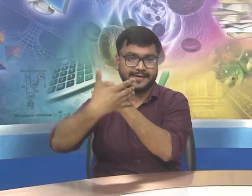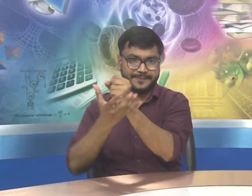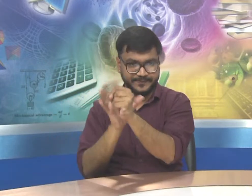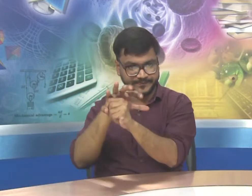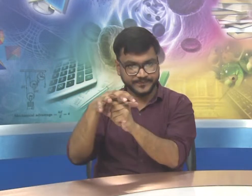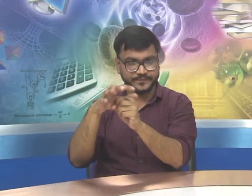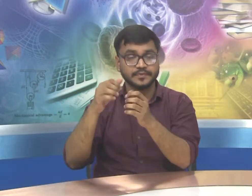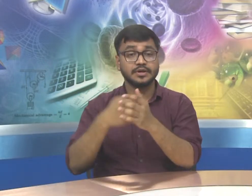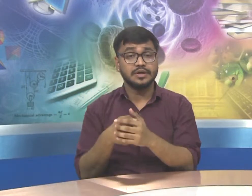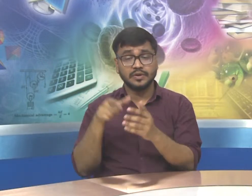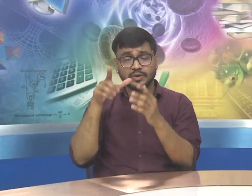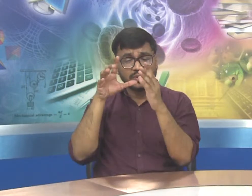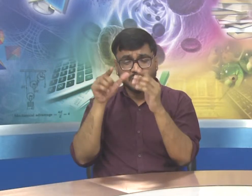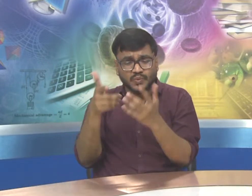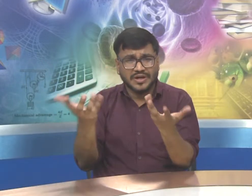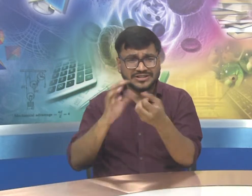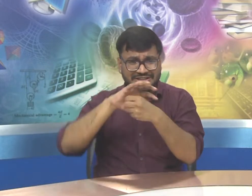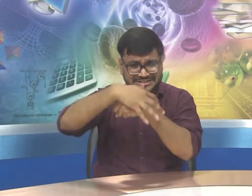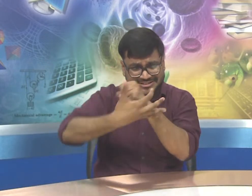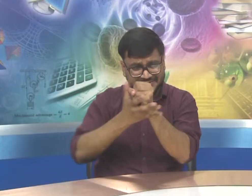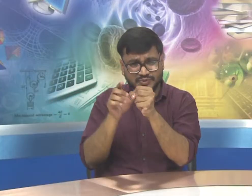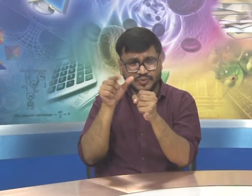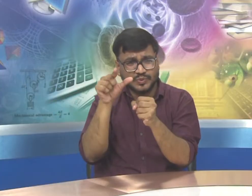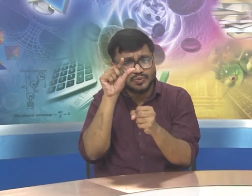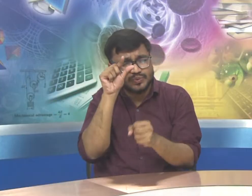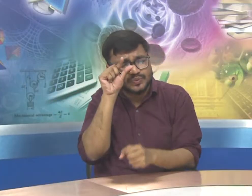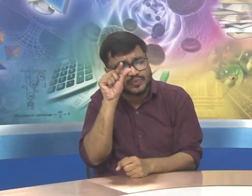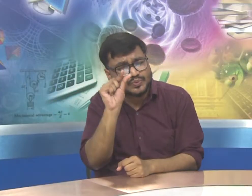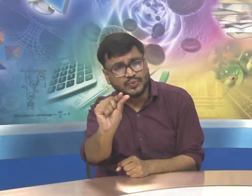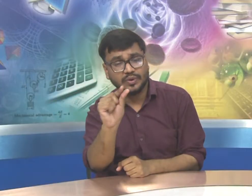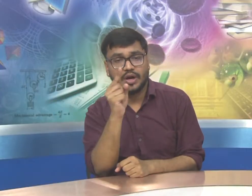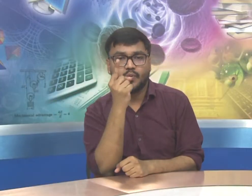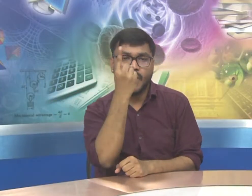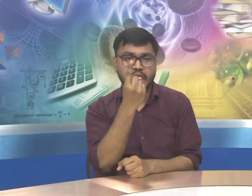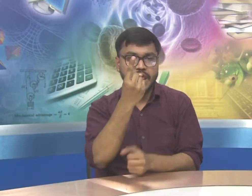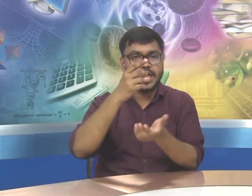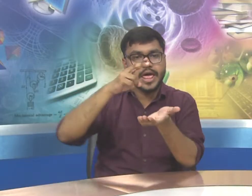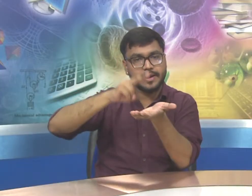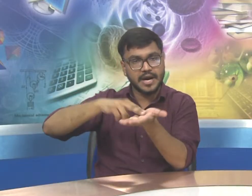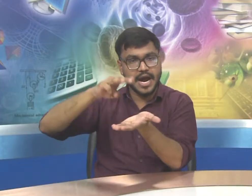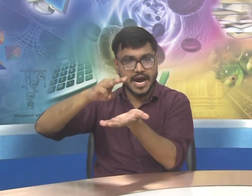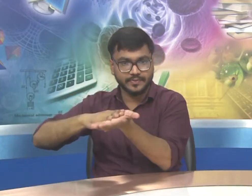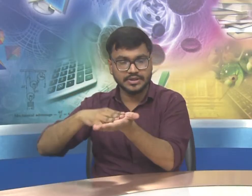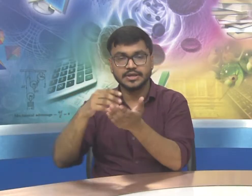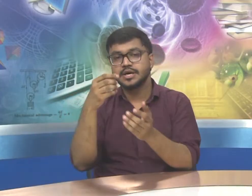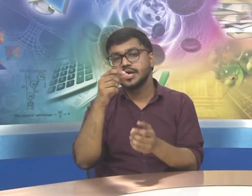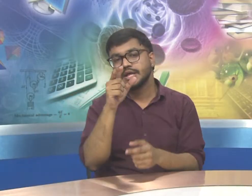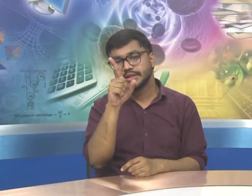things, and for atoms we use special unit which is called nanometer.